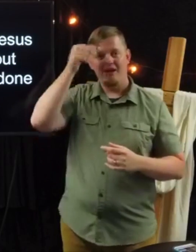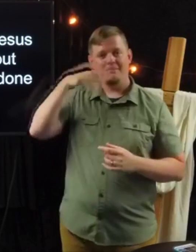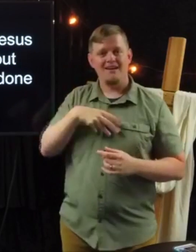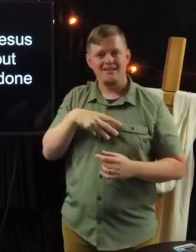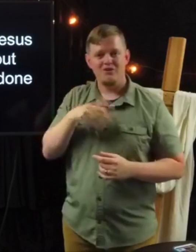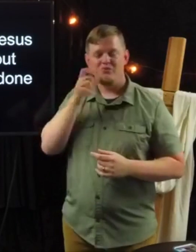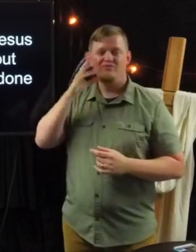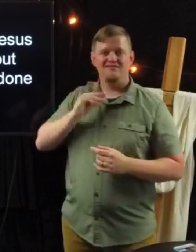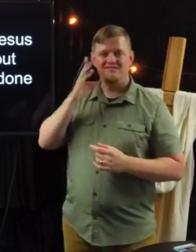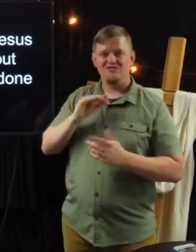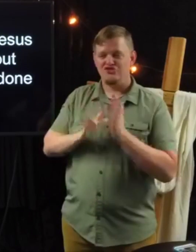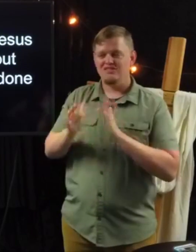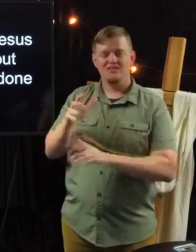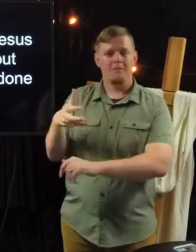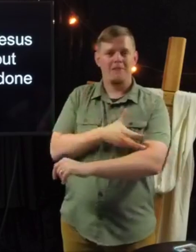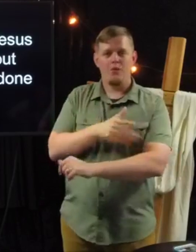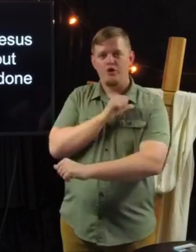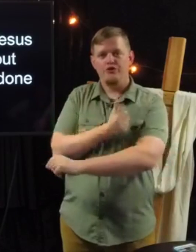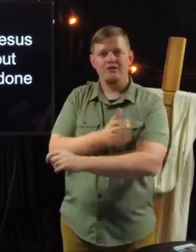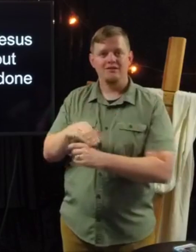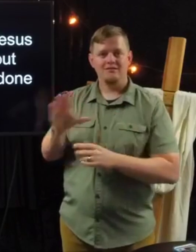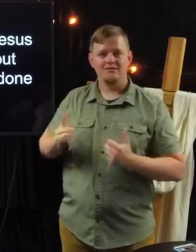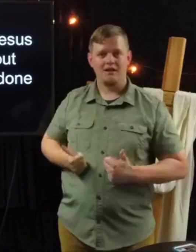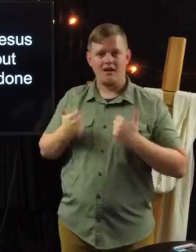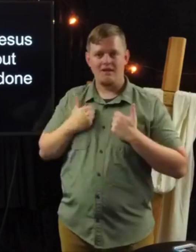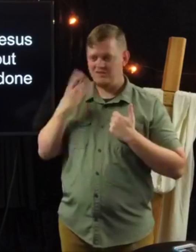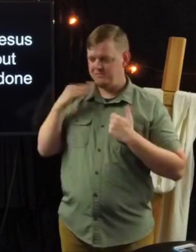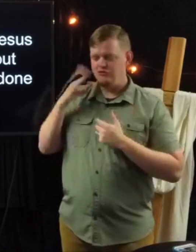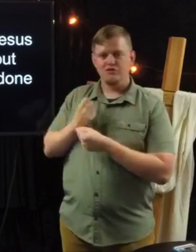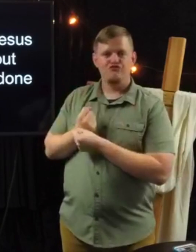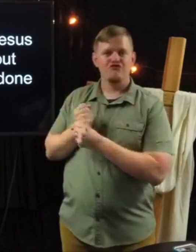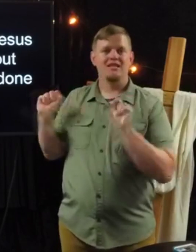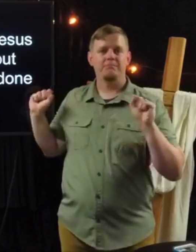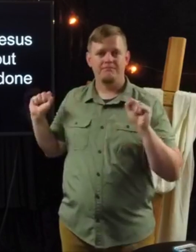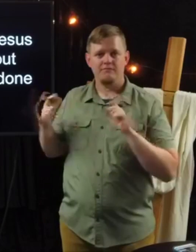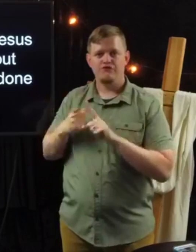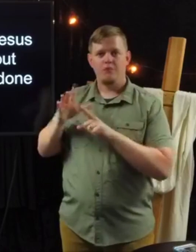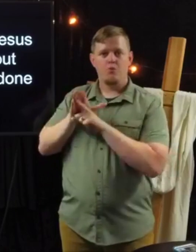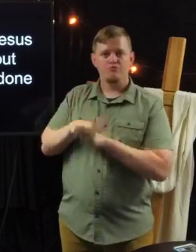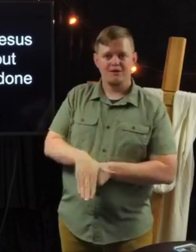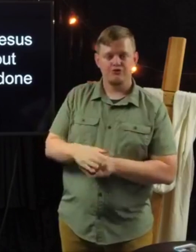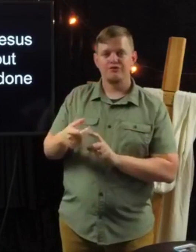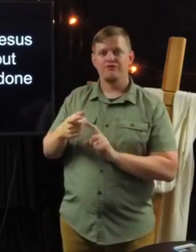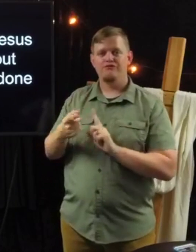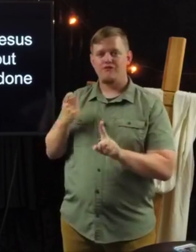will we joyfully, like that man, experience Jesus' power and authority in his life and freedom in his life from oppression,